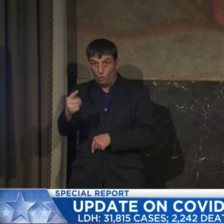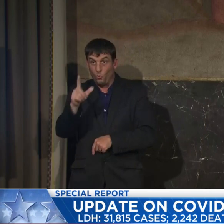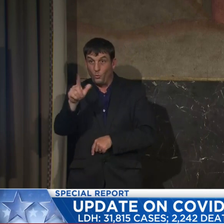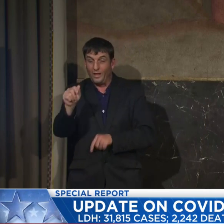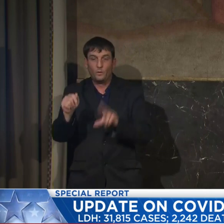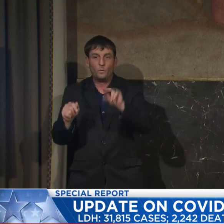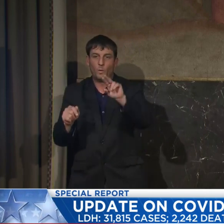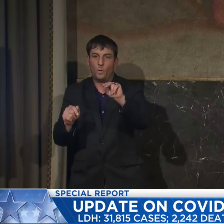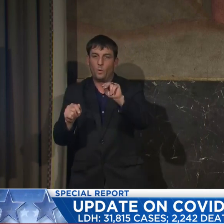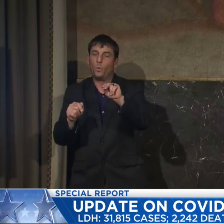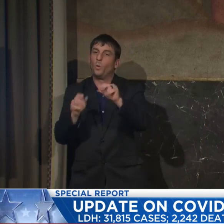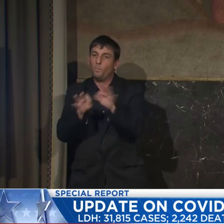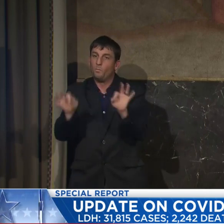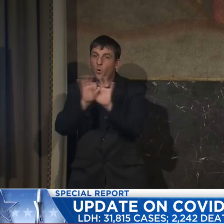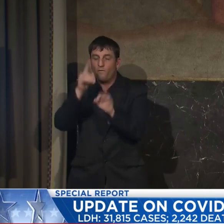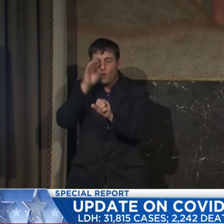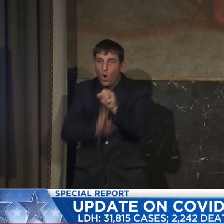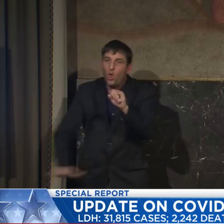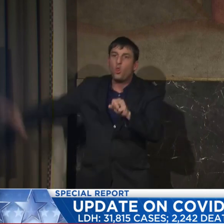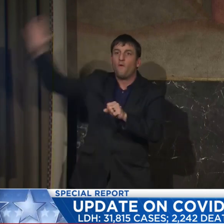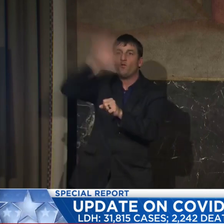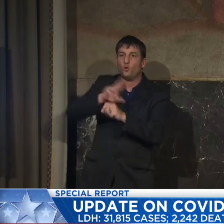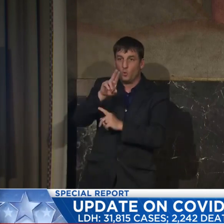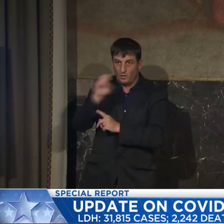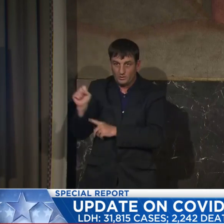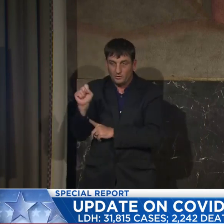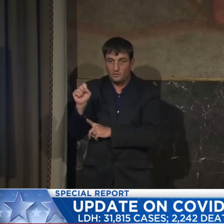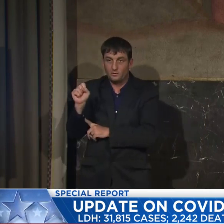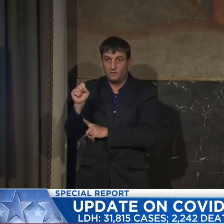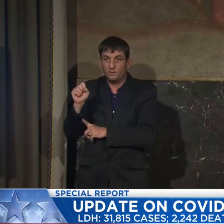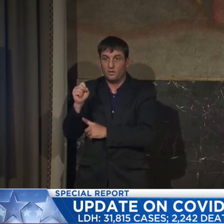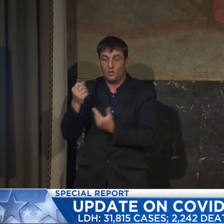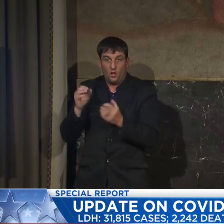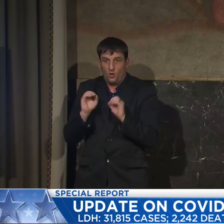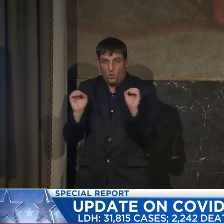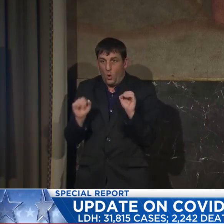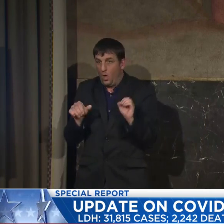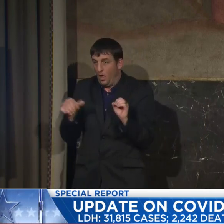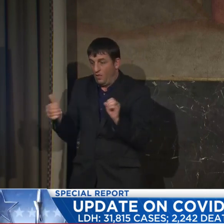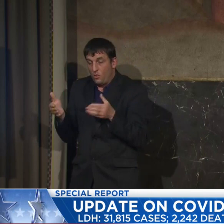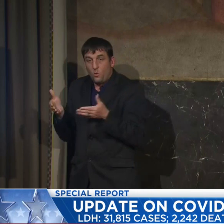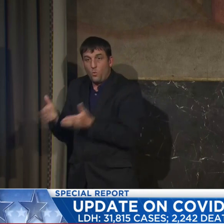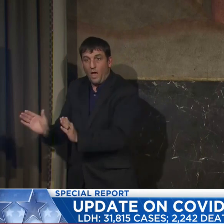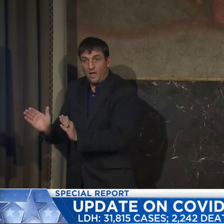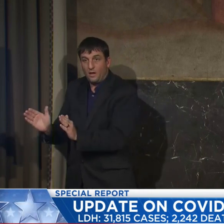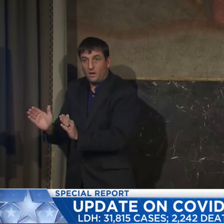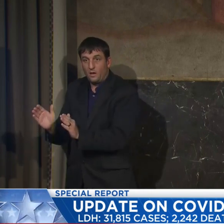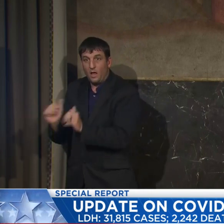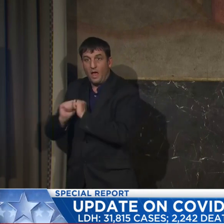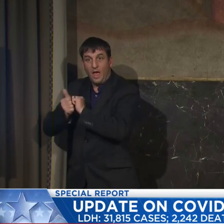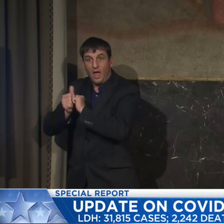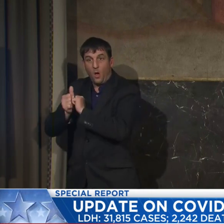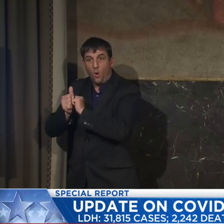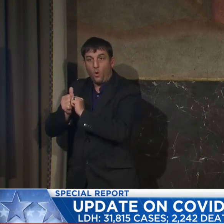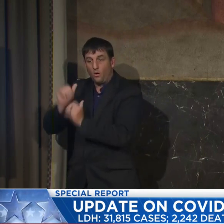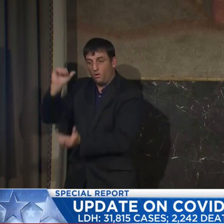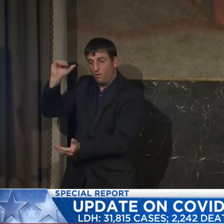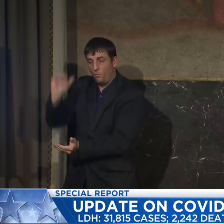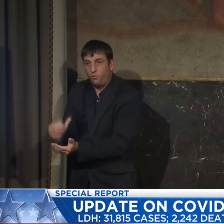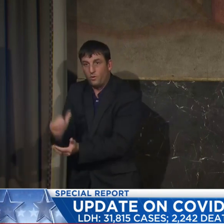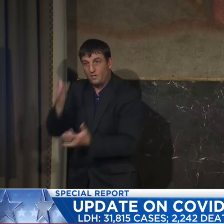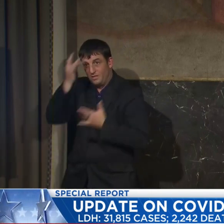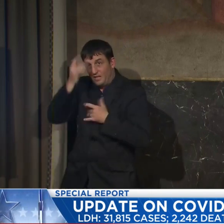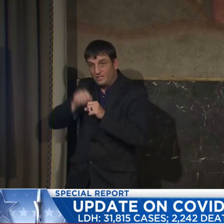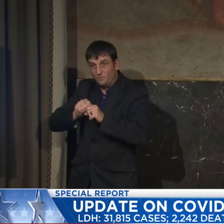country. We don't have a whole lot of other tools in the toolbox in order to keep the case count